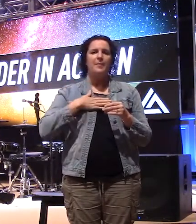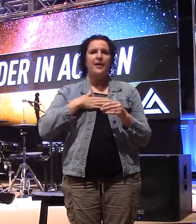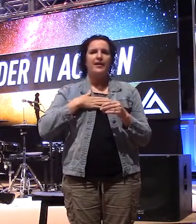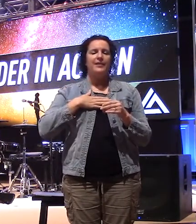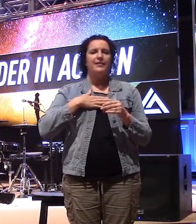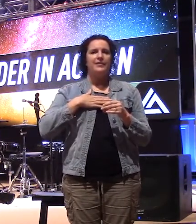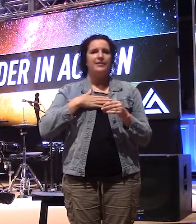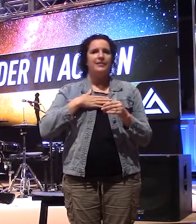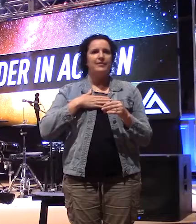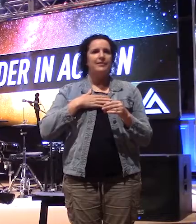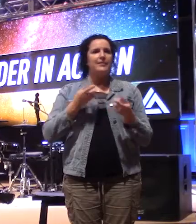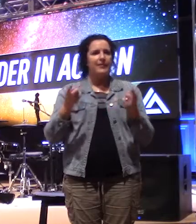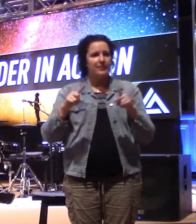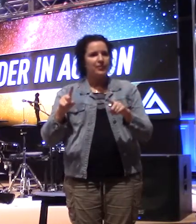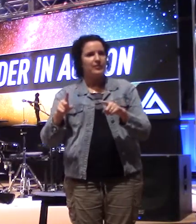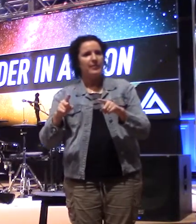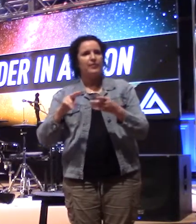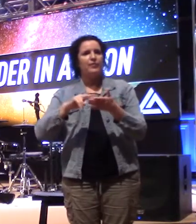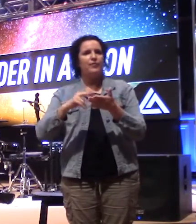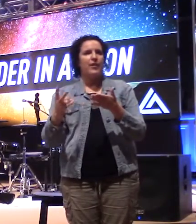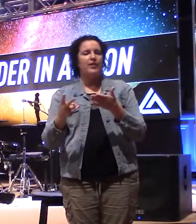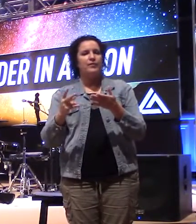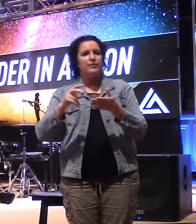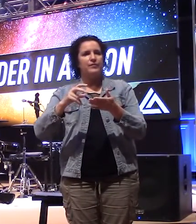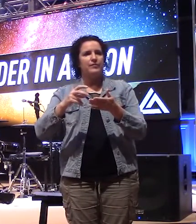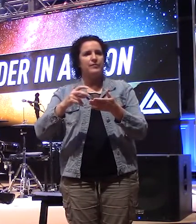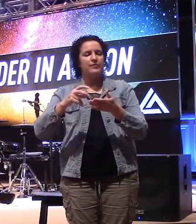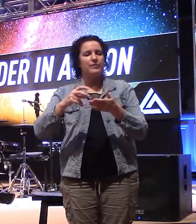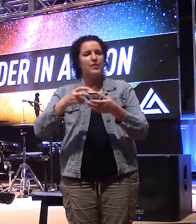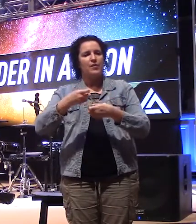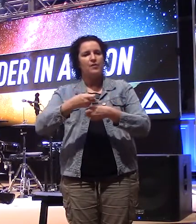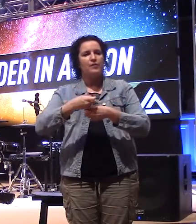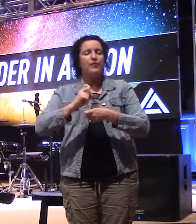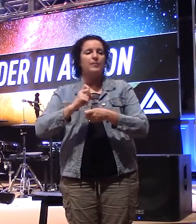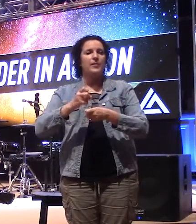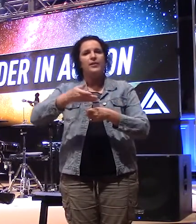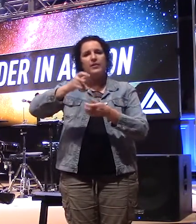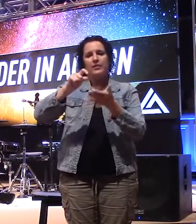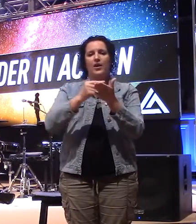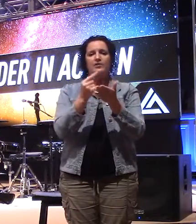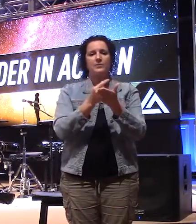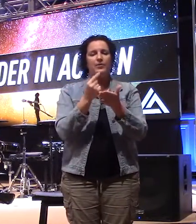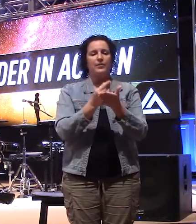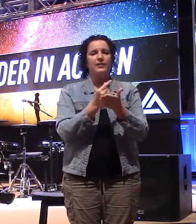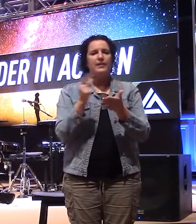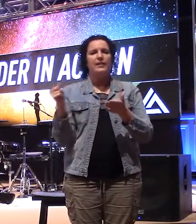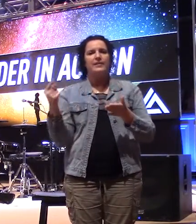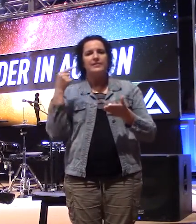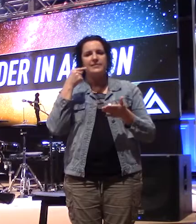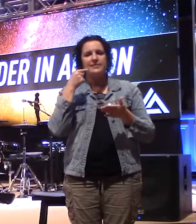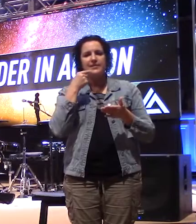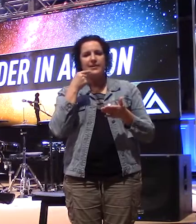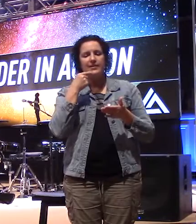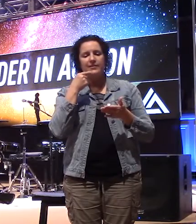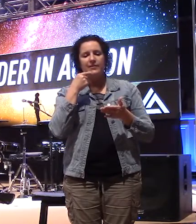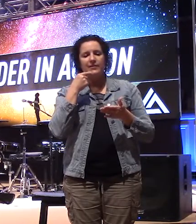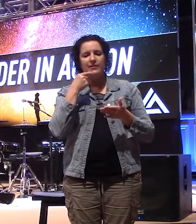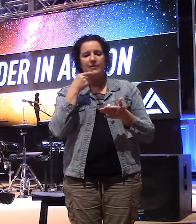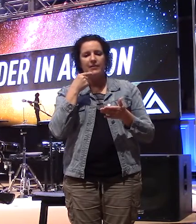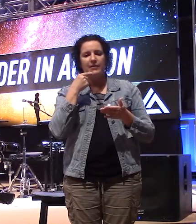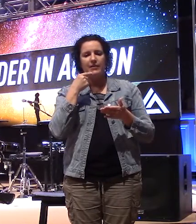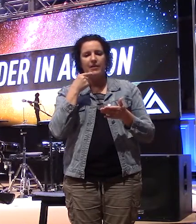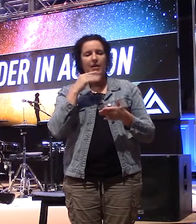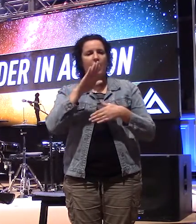for the furtherance of the gospel. He was in prison there. We call them prison epistles. He said the whole Praetorian